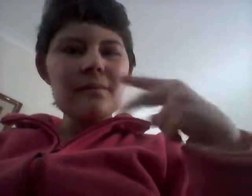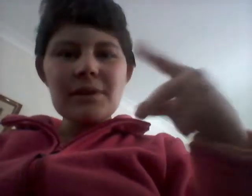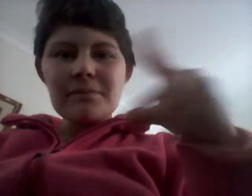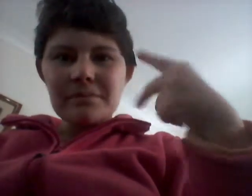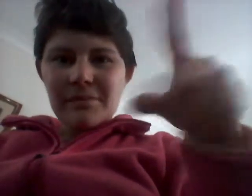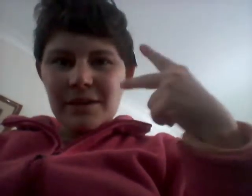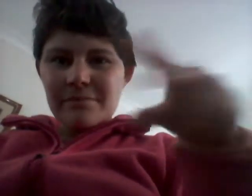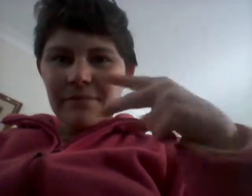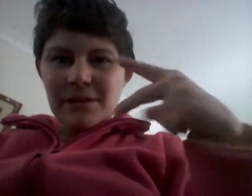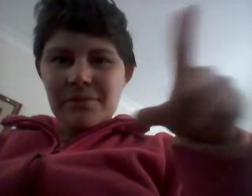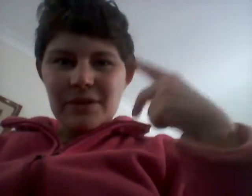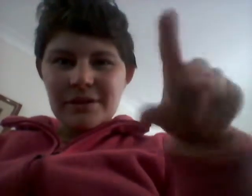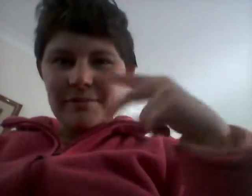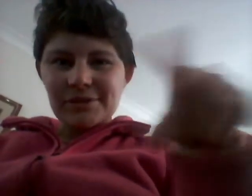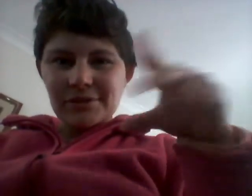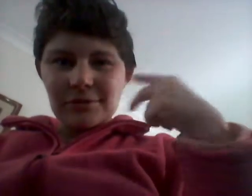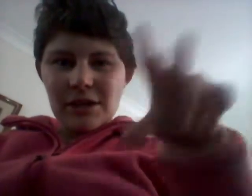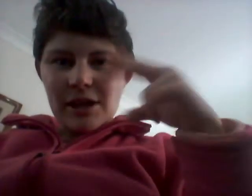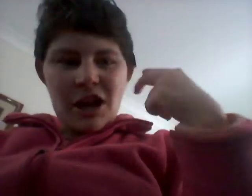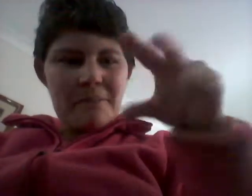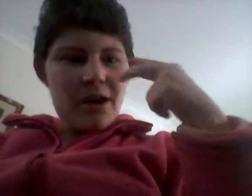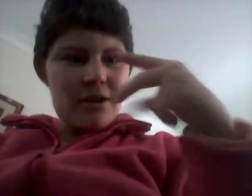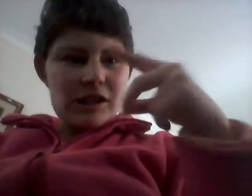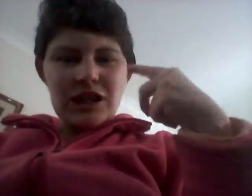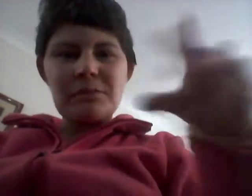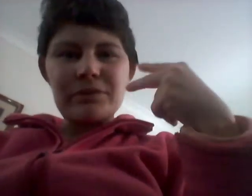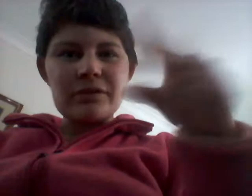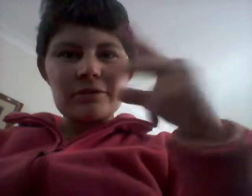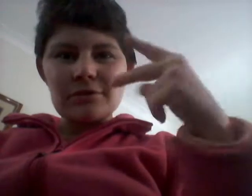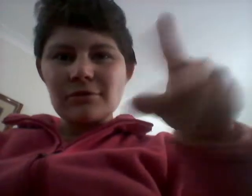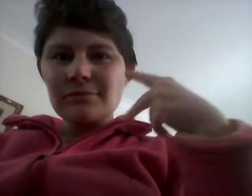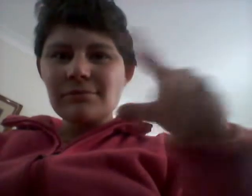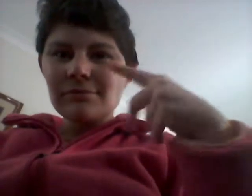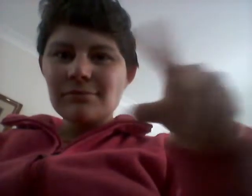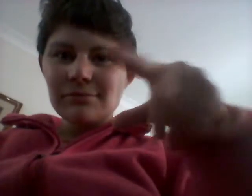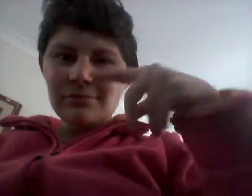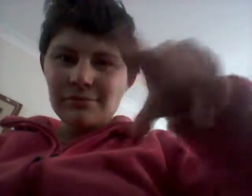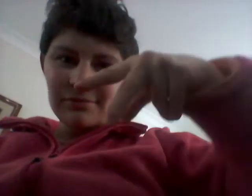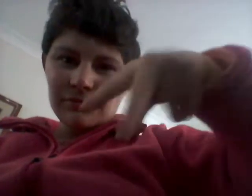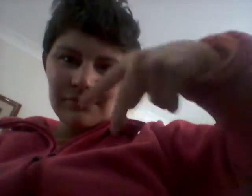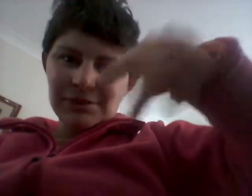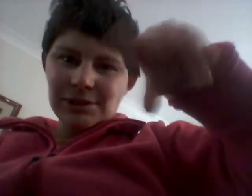Mom, you know what the word is. Purple. Purple. Purple. Oh. Right. So you